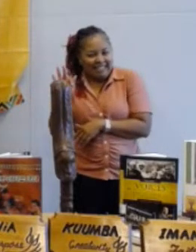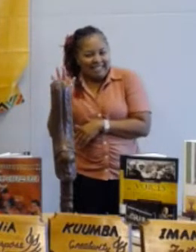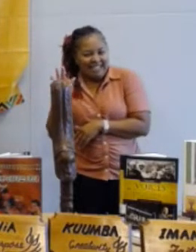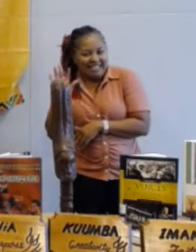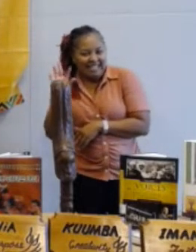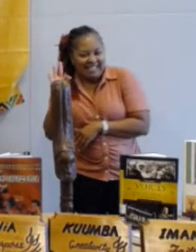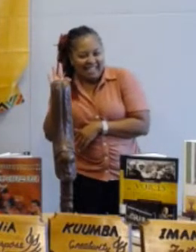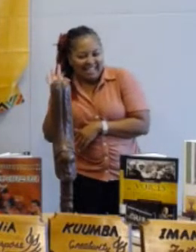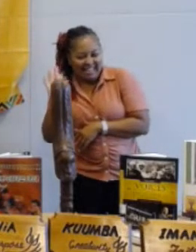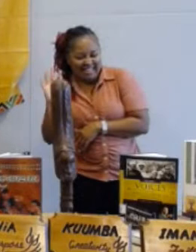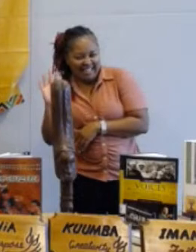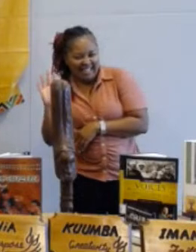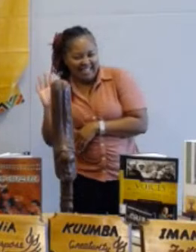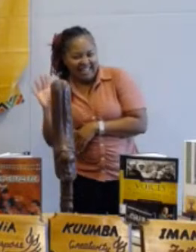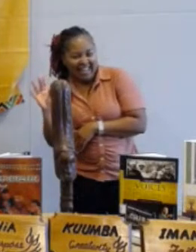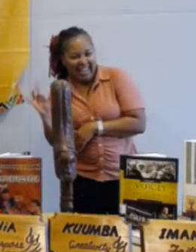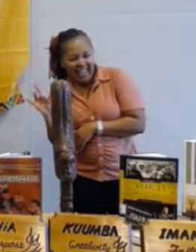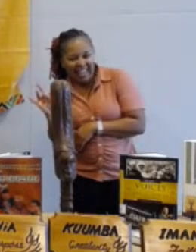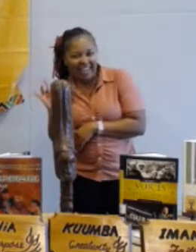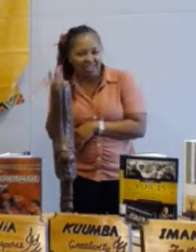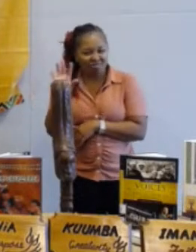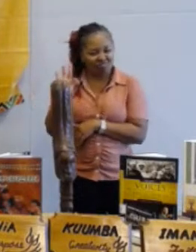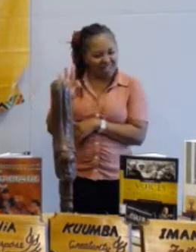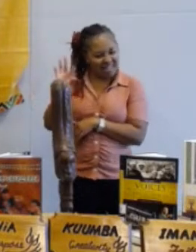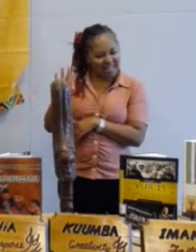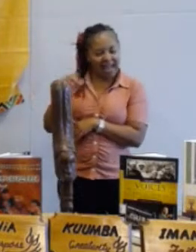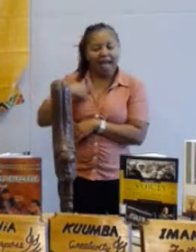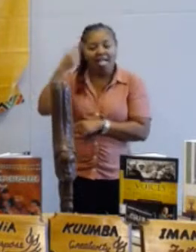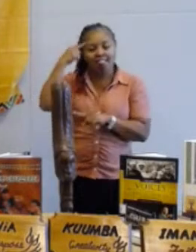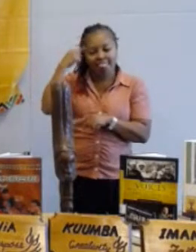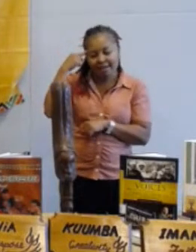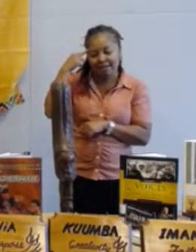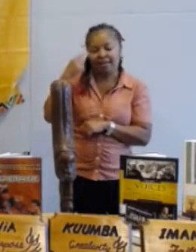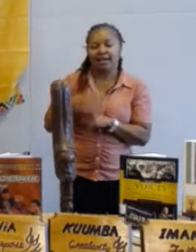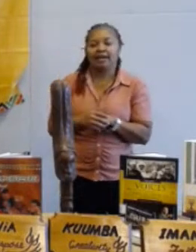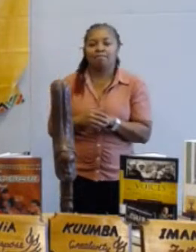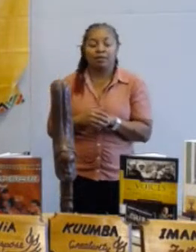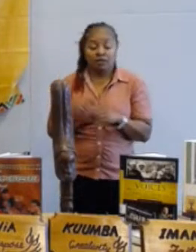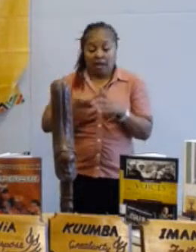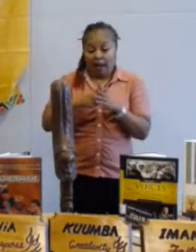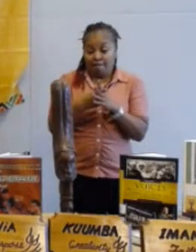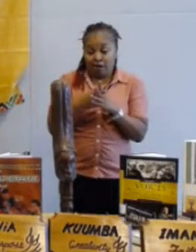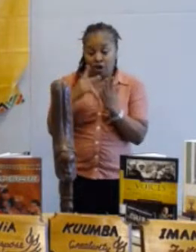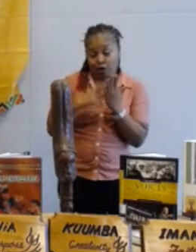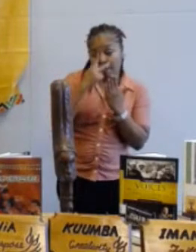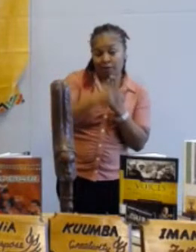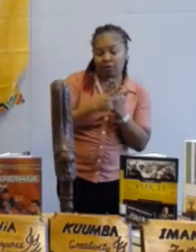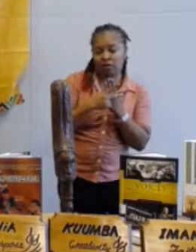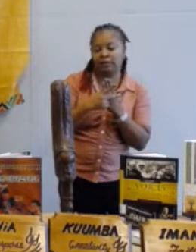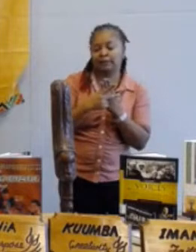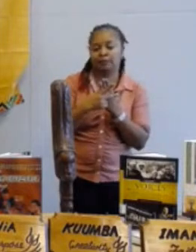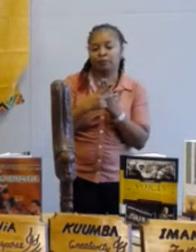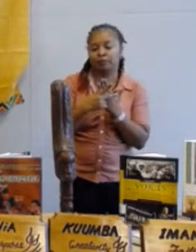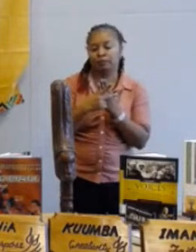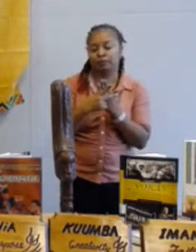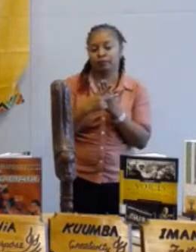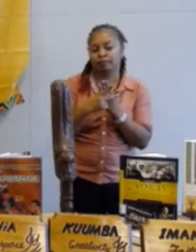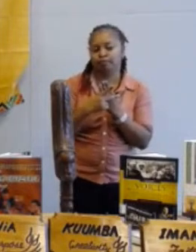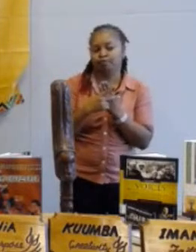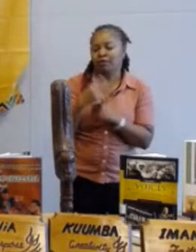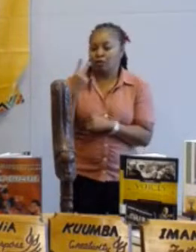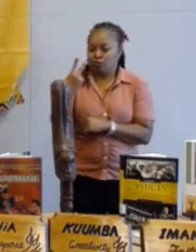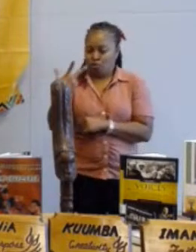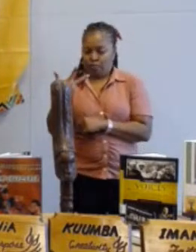1998, 99, I believe. We started with the first program we had there might have been maybe 2 or